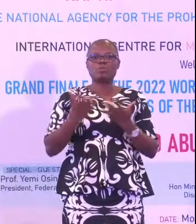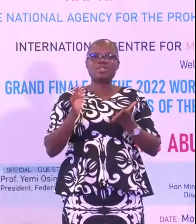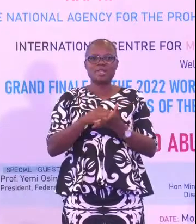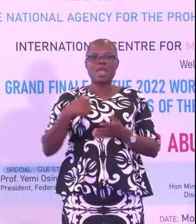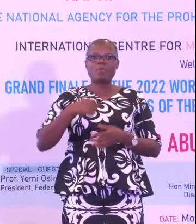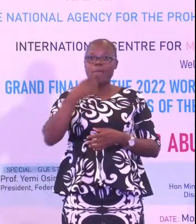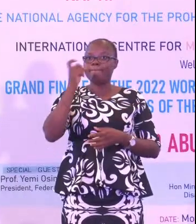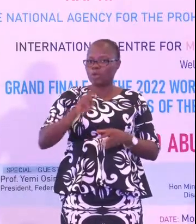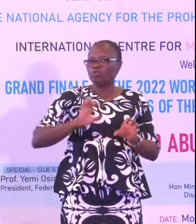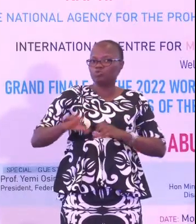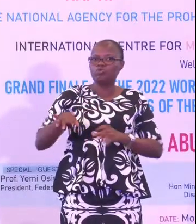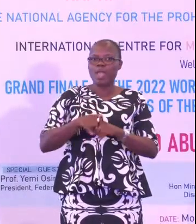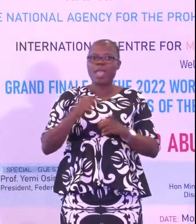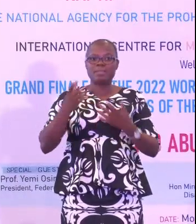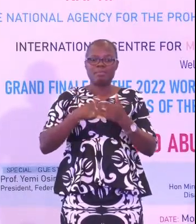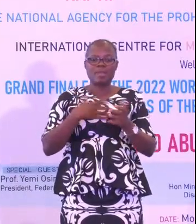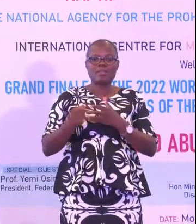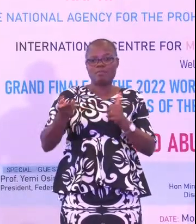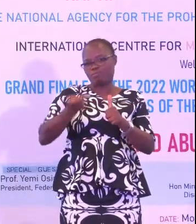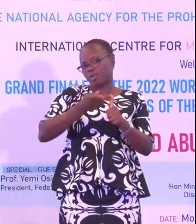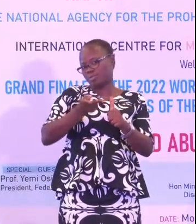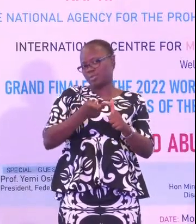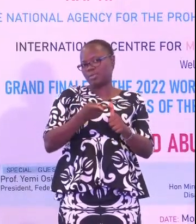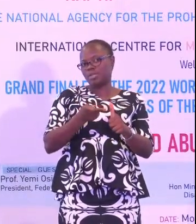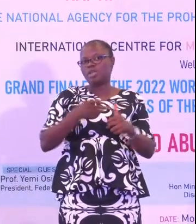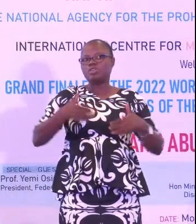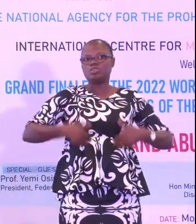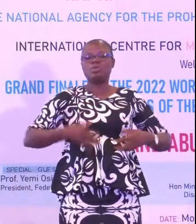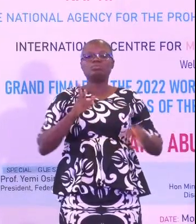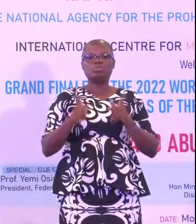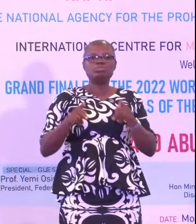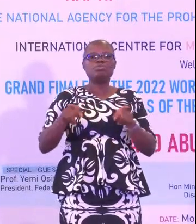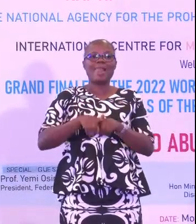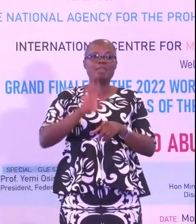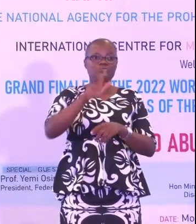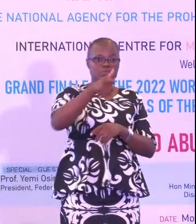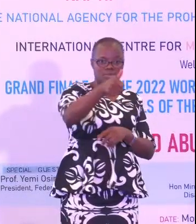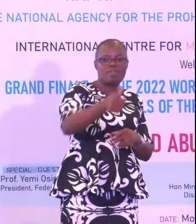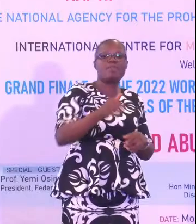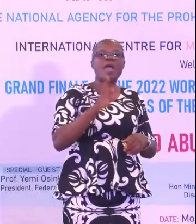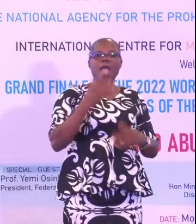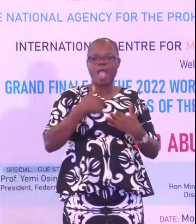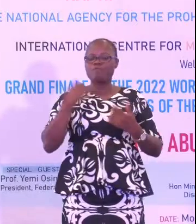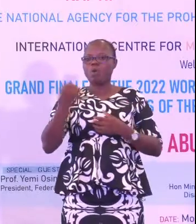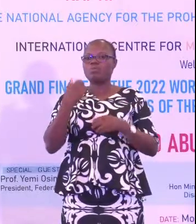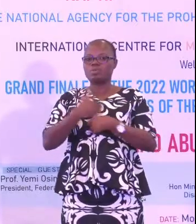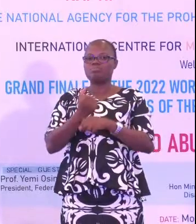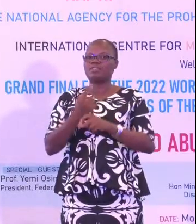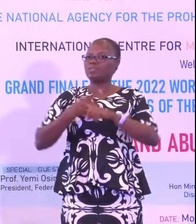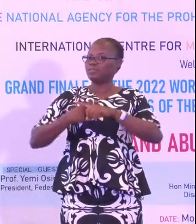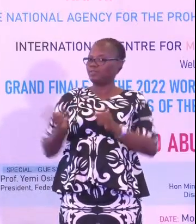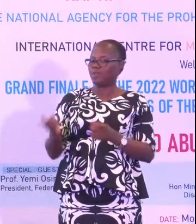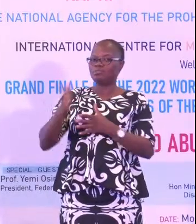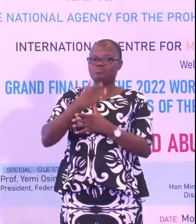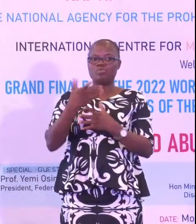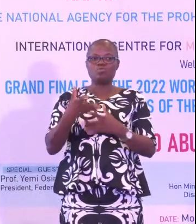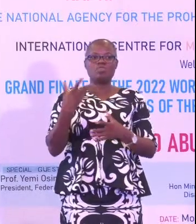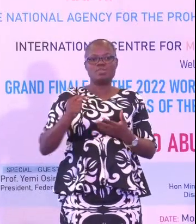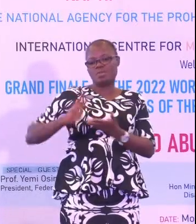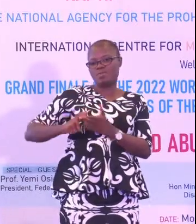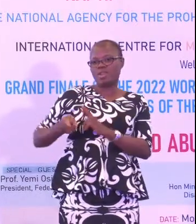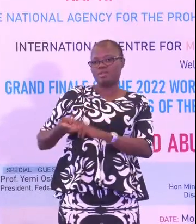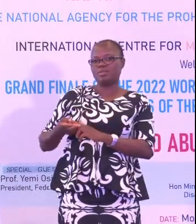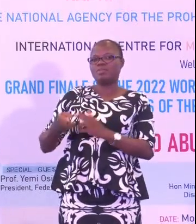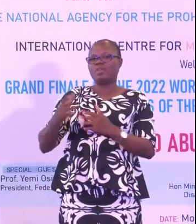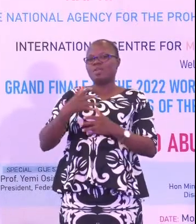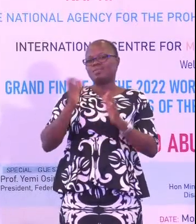must do as a matter of priority. Young people like yourselves have always made the difference between the relative